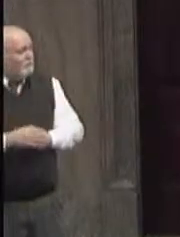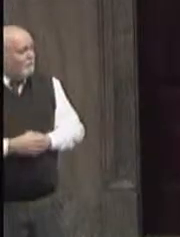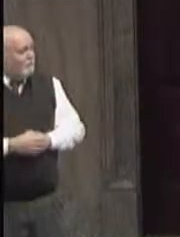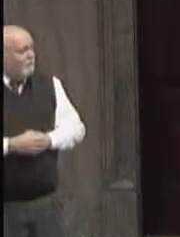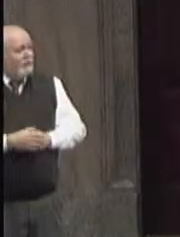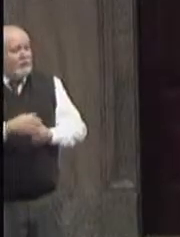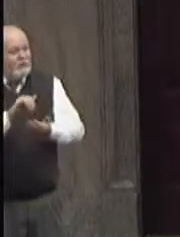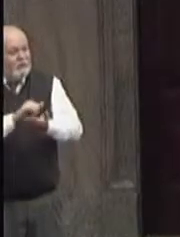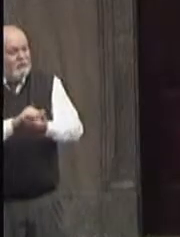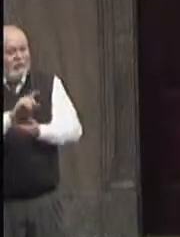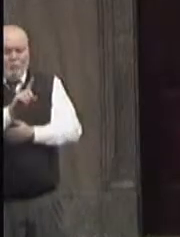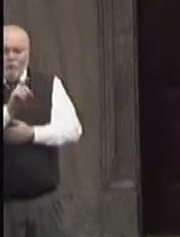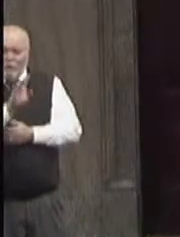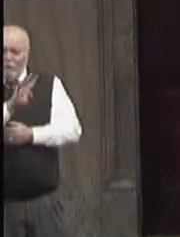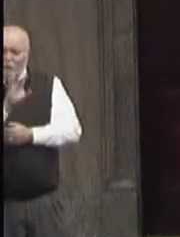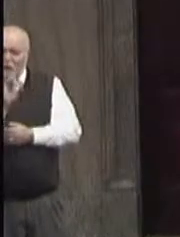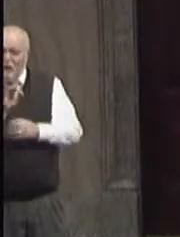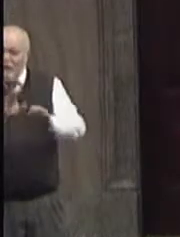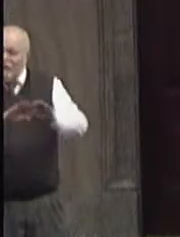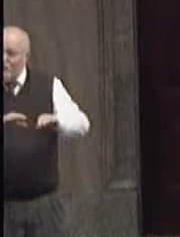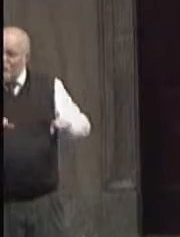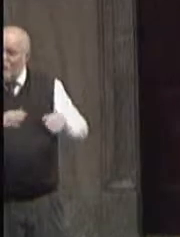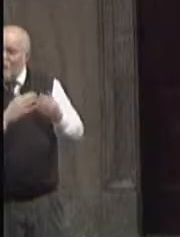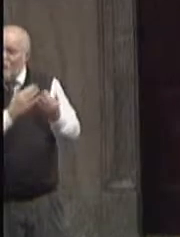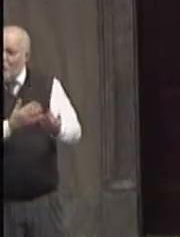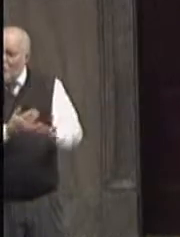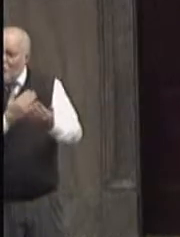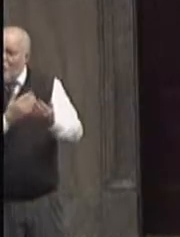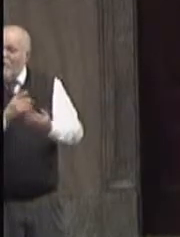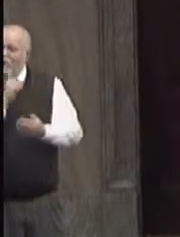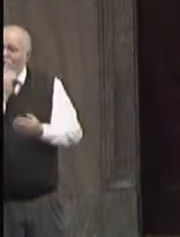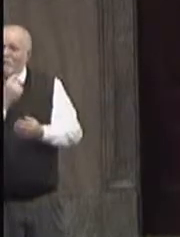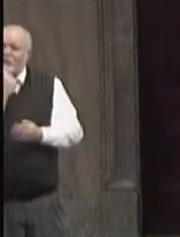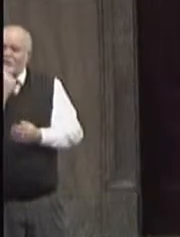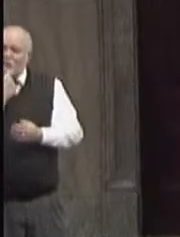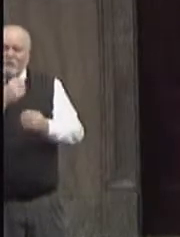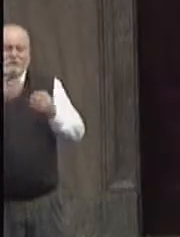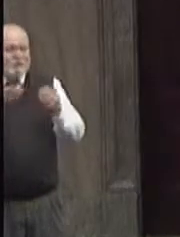That is 148 children waiting for critical services.